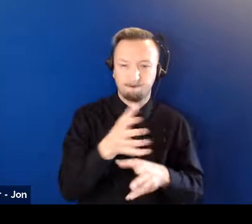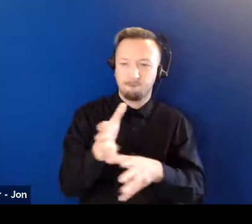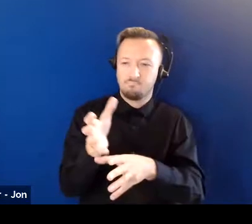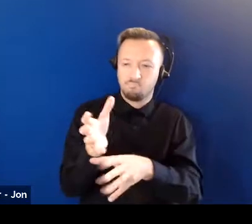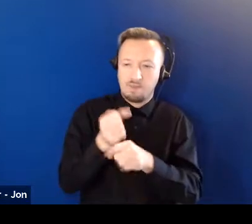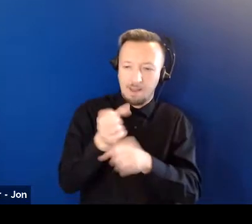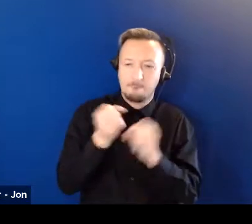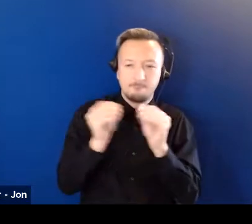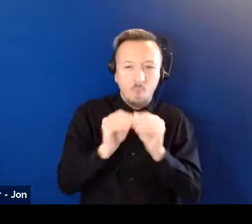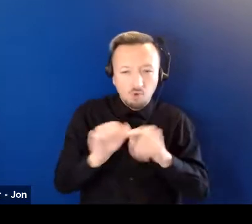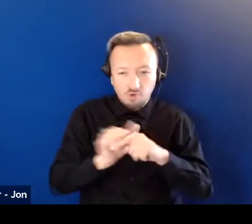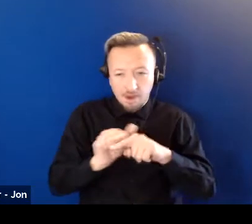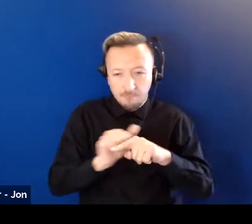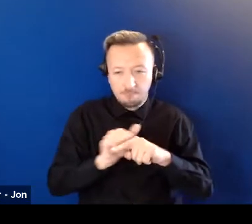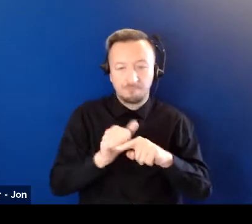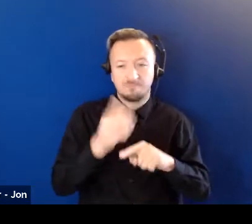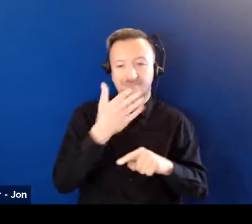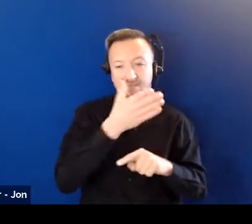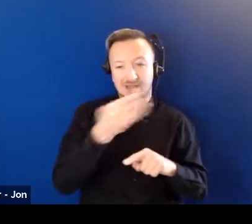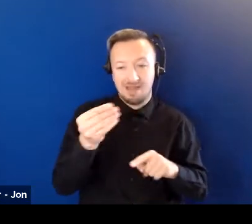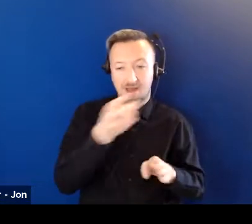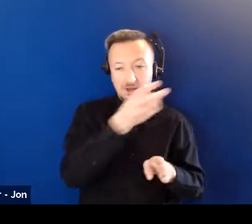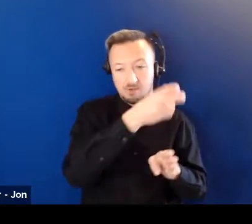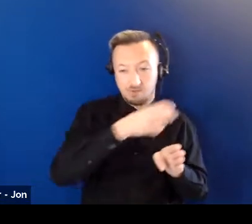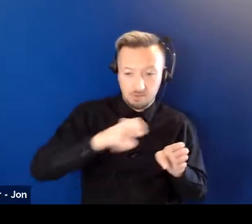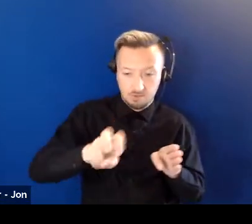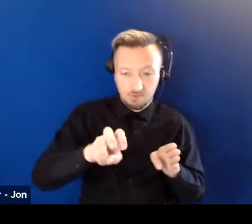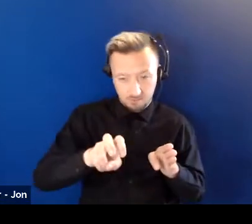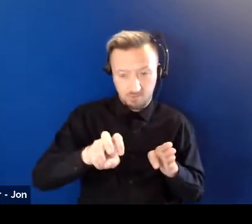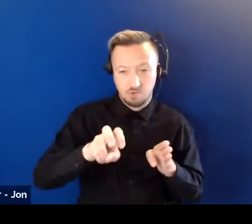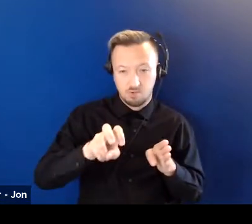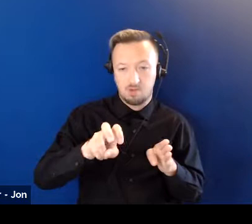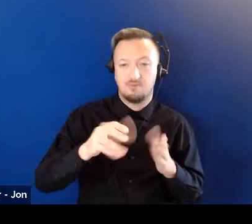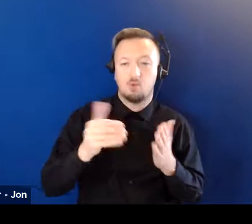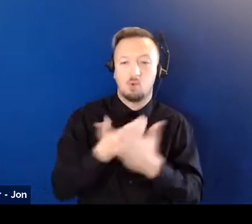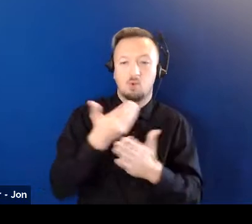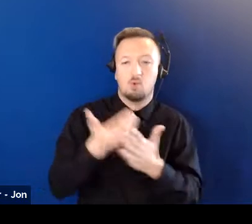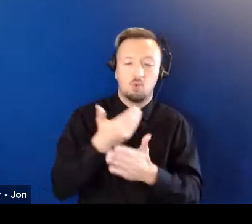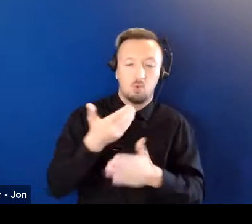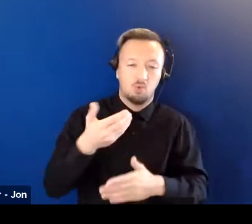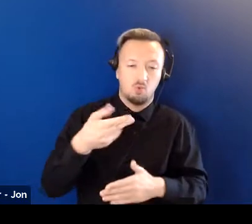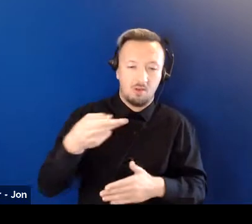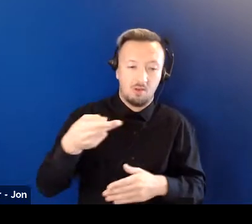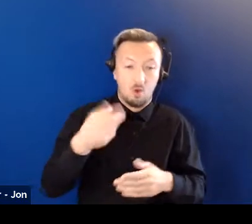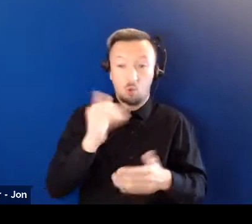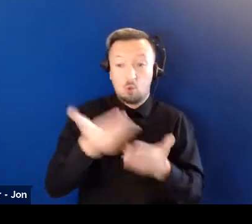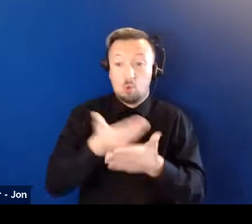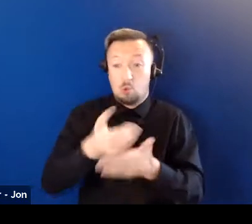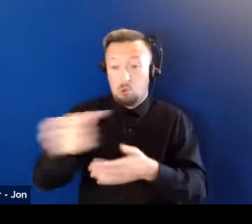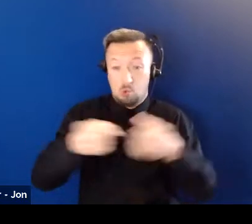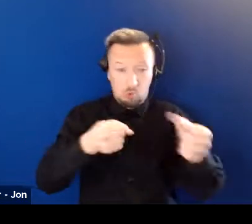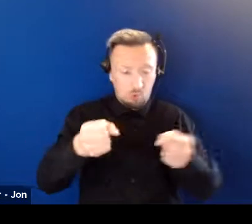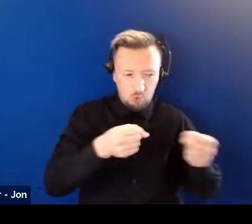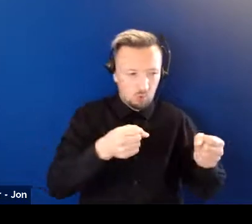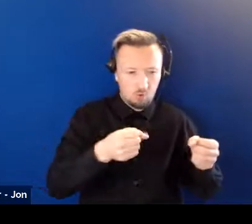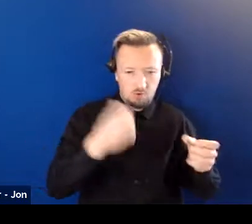training and be able to transition some of those new hires that we were bringing on in order to fulfill some of the duties that they